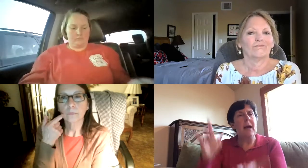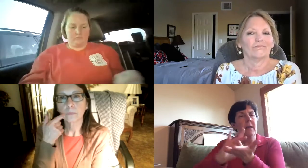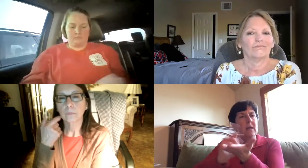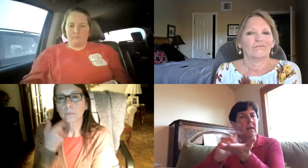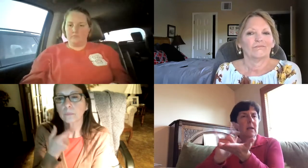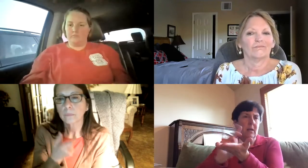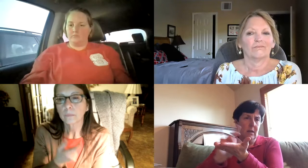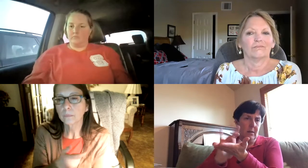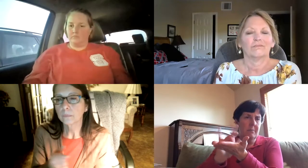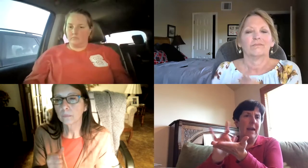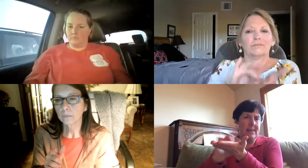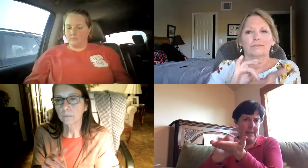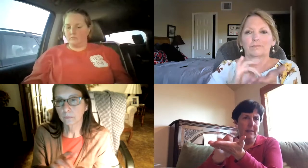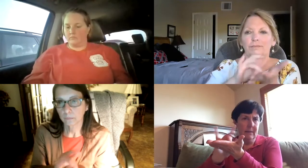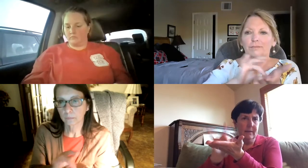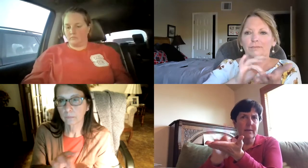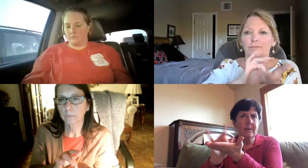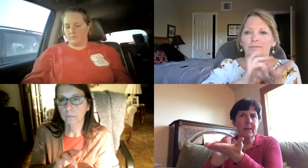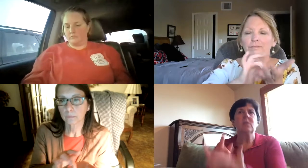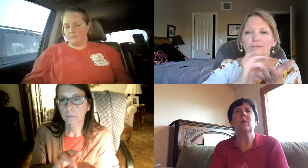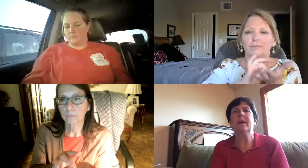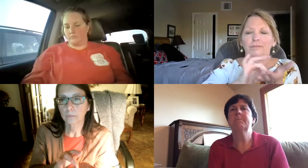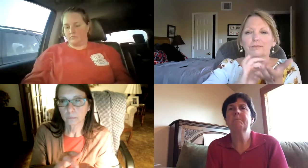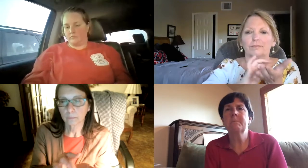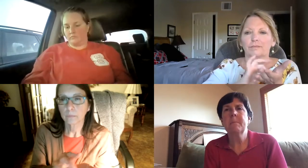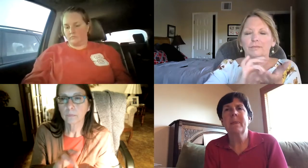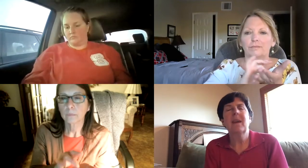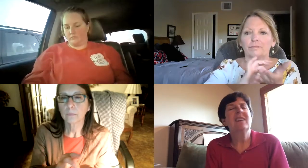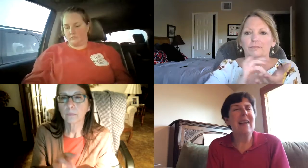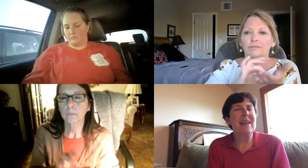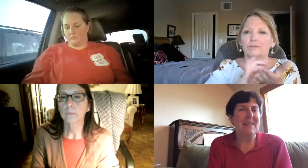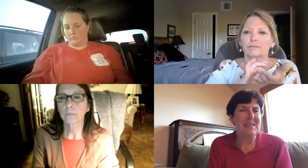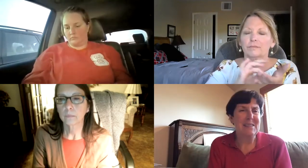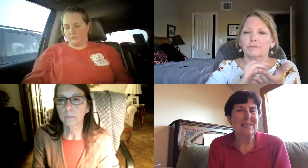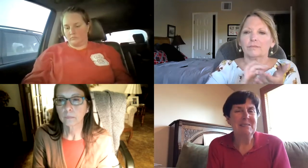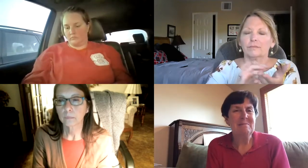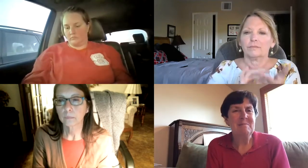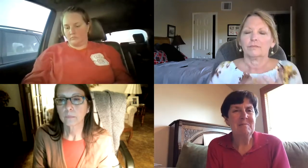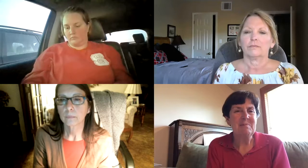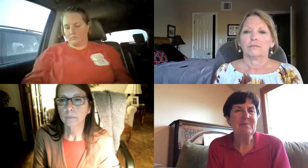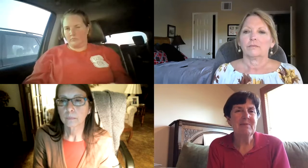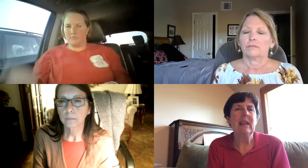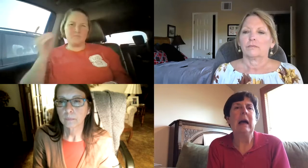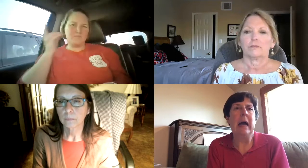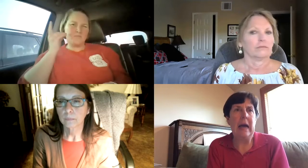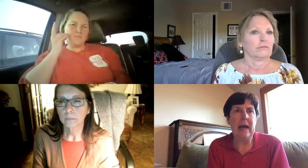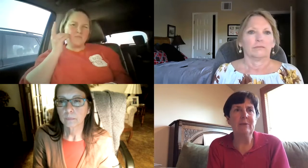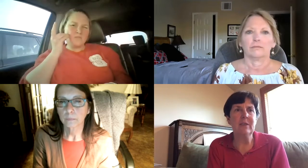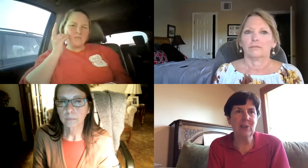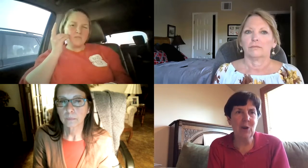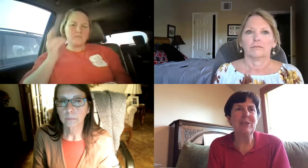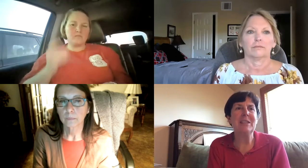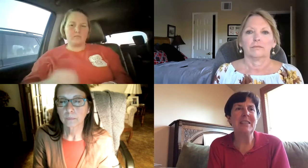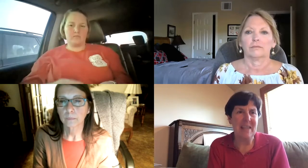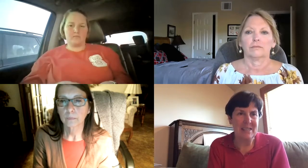mm-hmm. But medicine this way. Dentist. I have to